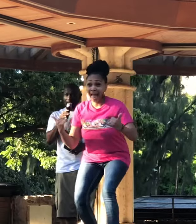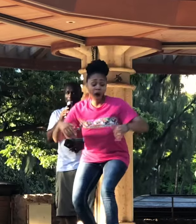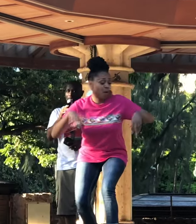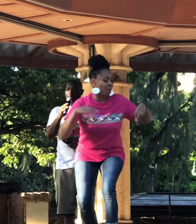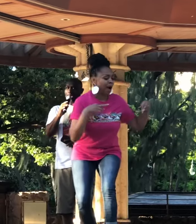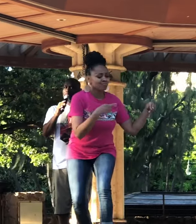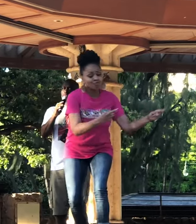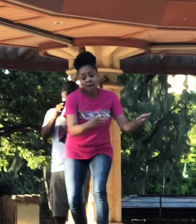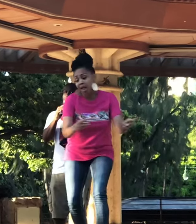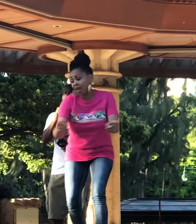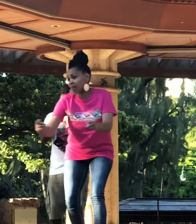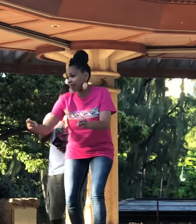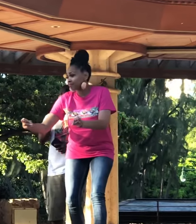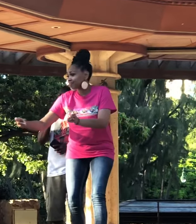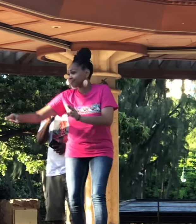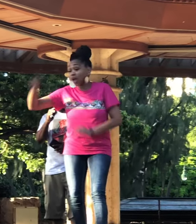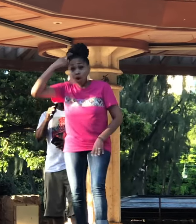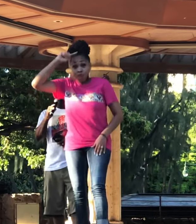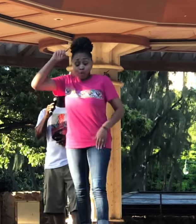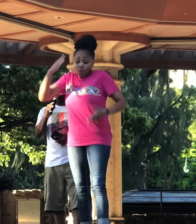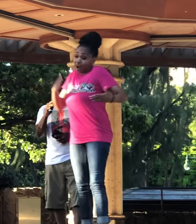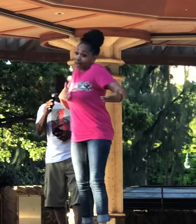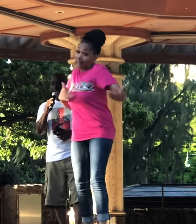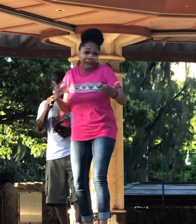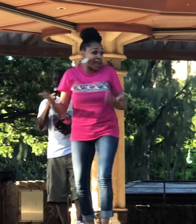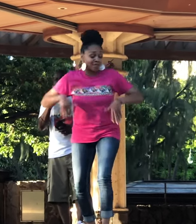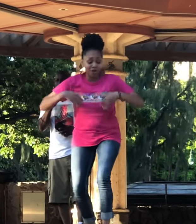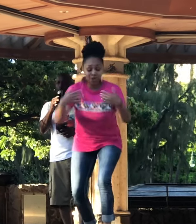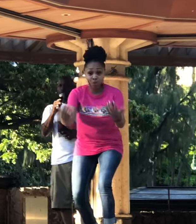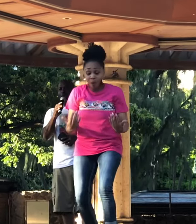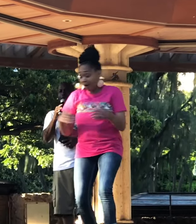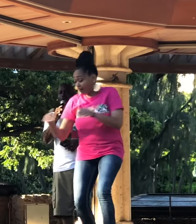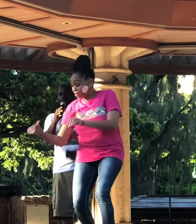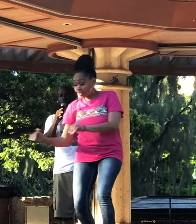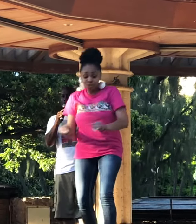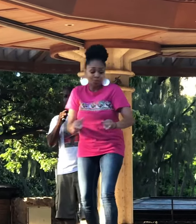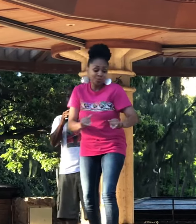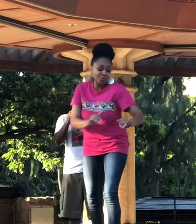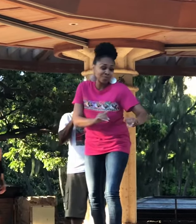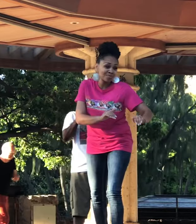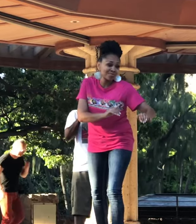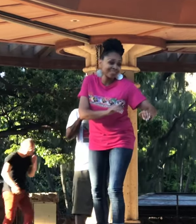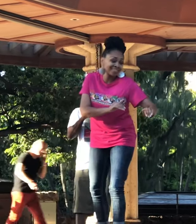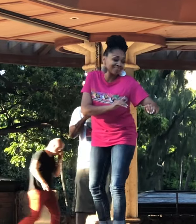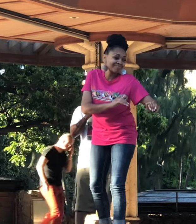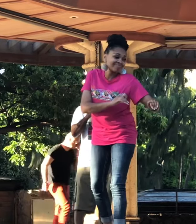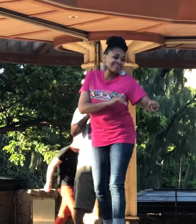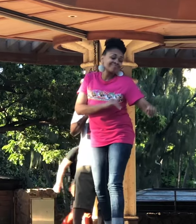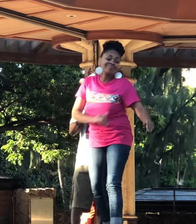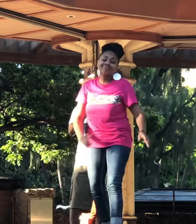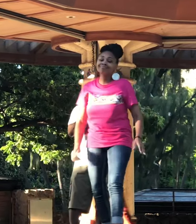And now I'm ready for whatever you wanna do.